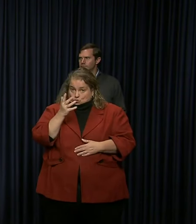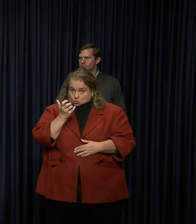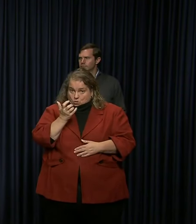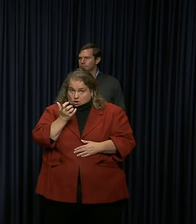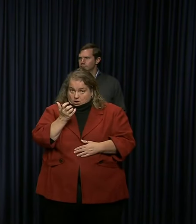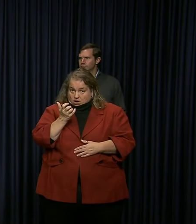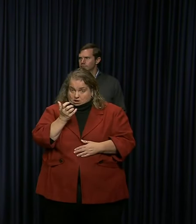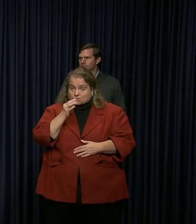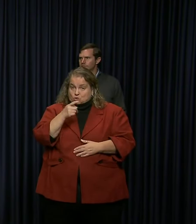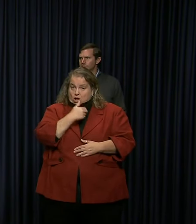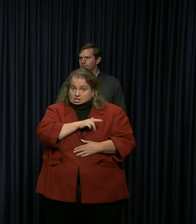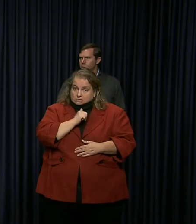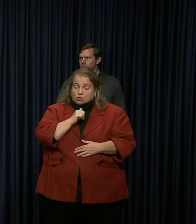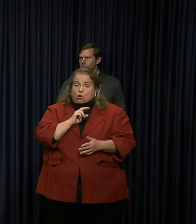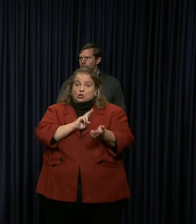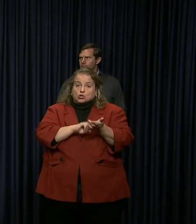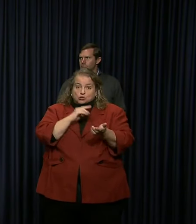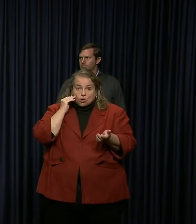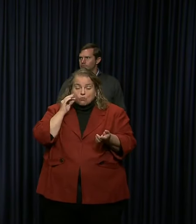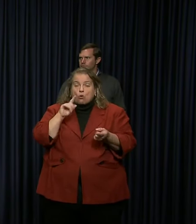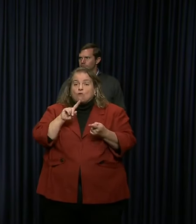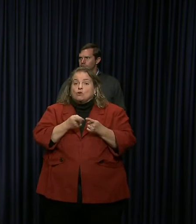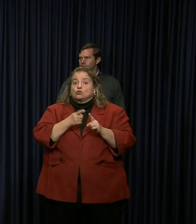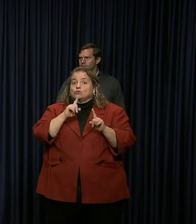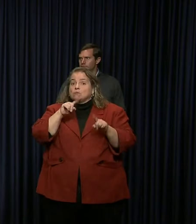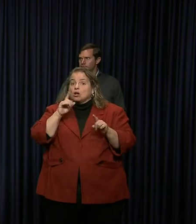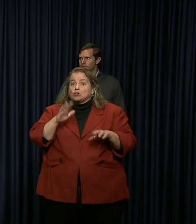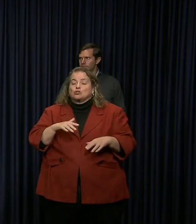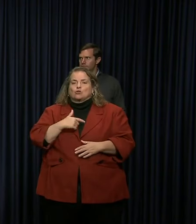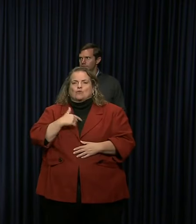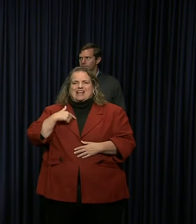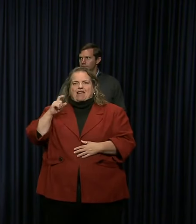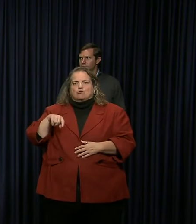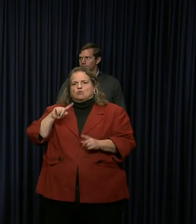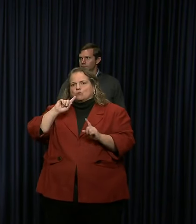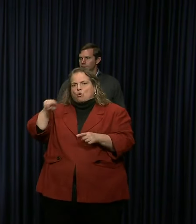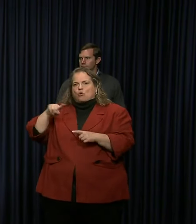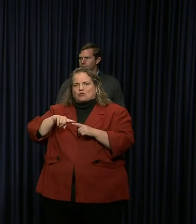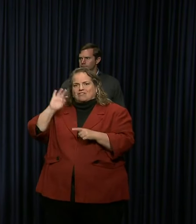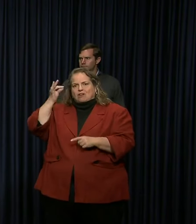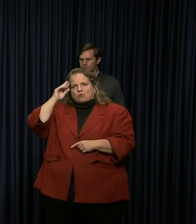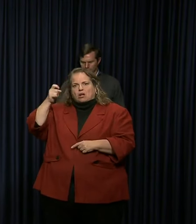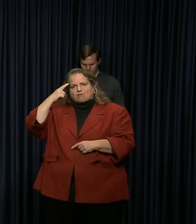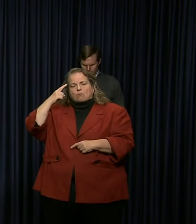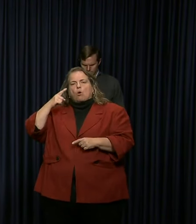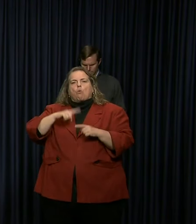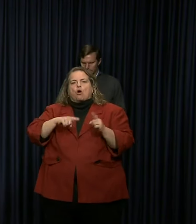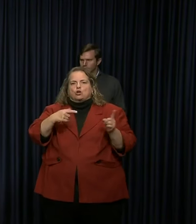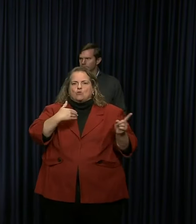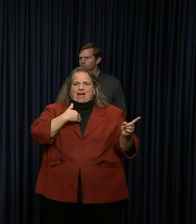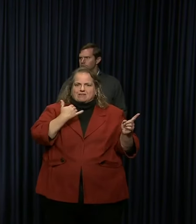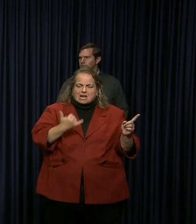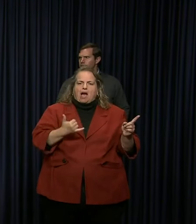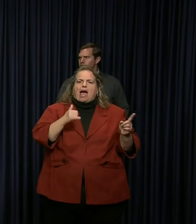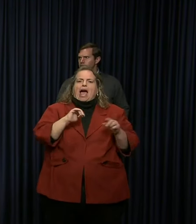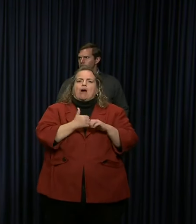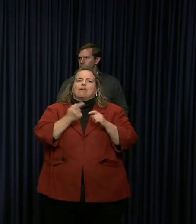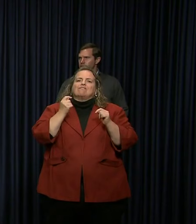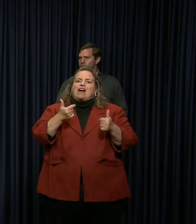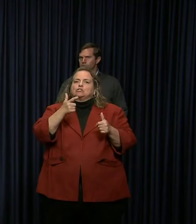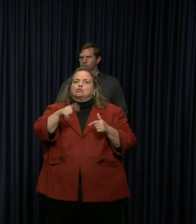you're a hospital, if you're a nursing home, if you're first responders, we have to report what you have on hand, how quickly you go through it, so they